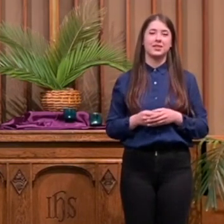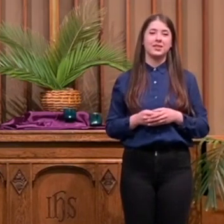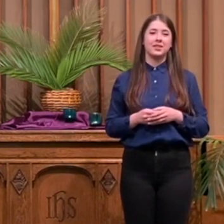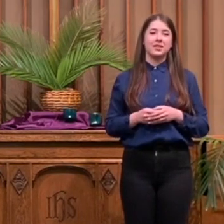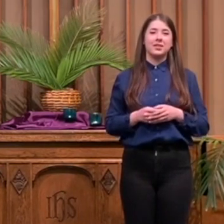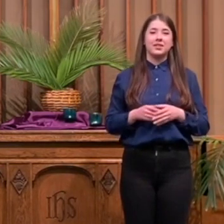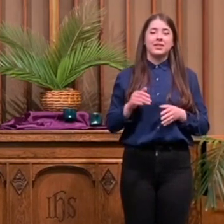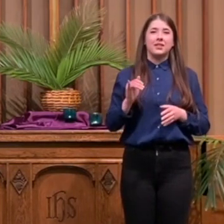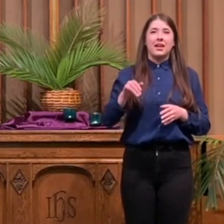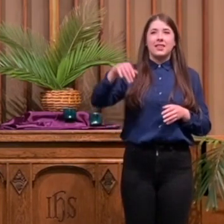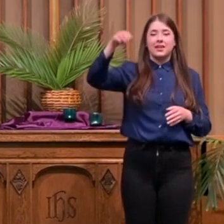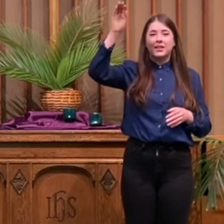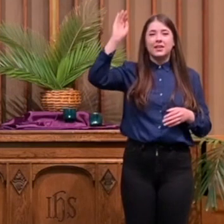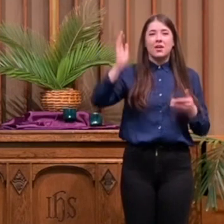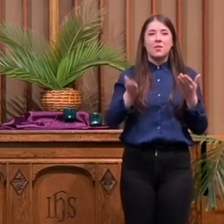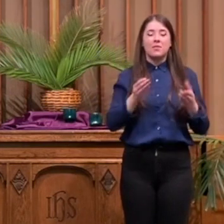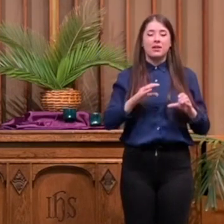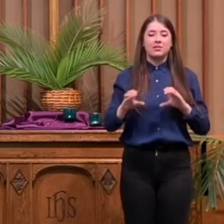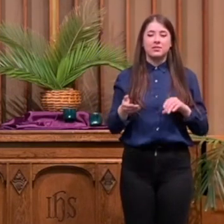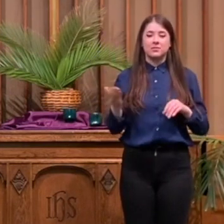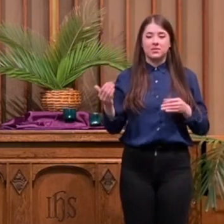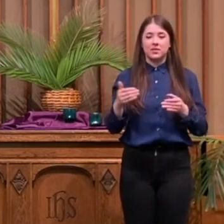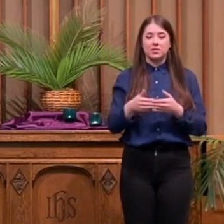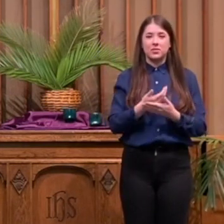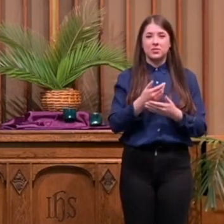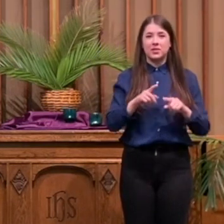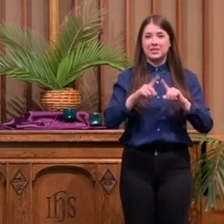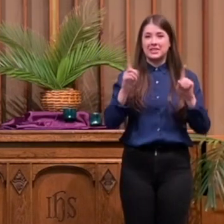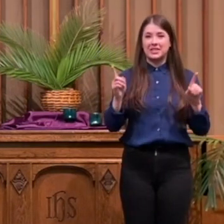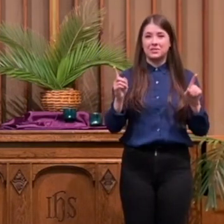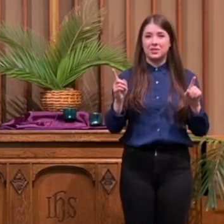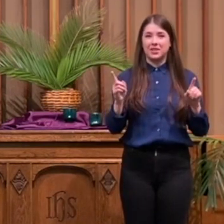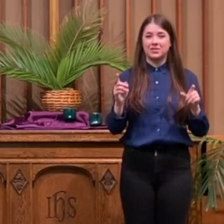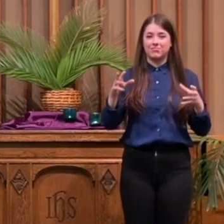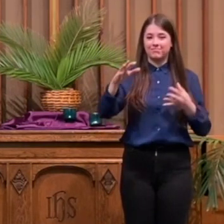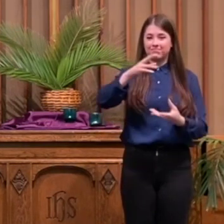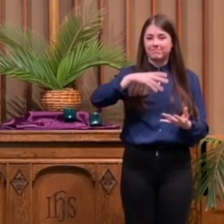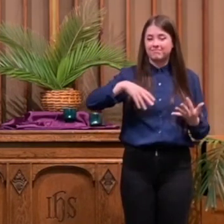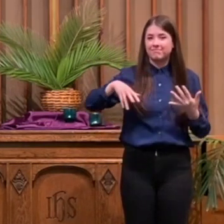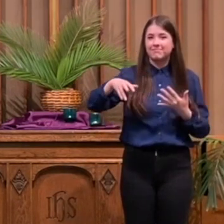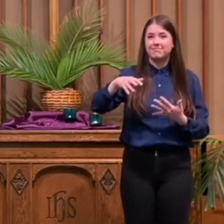That God might do something new and different in our midst?